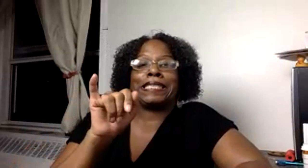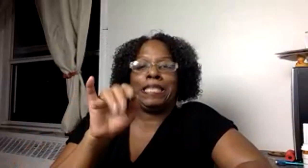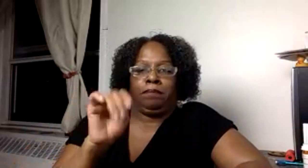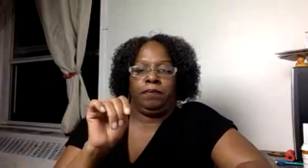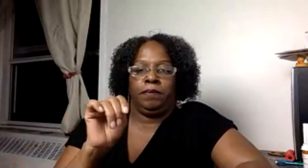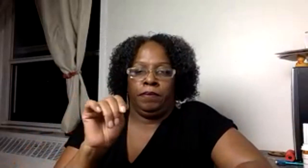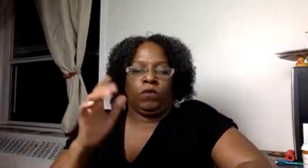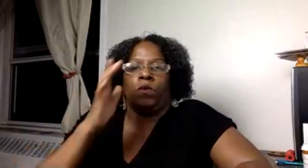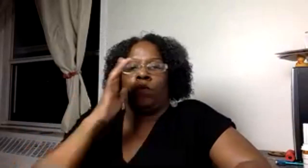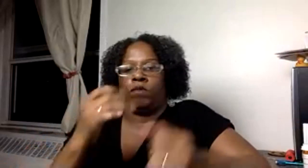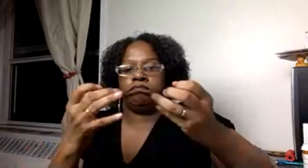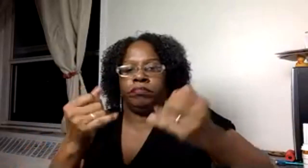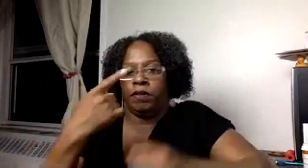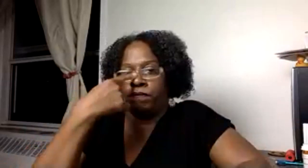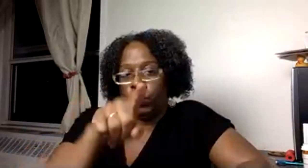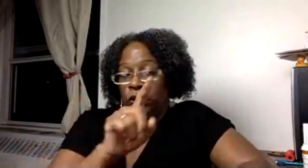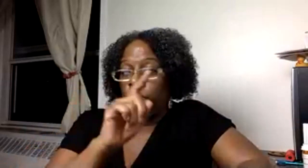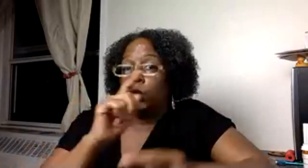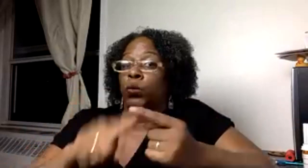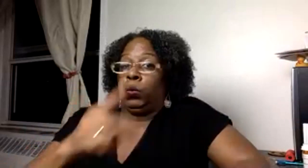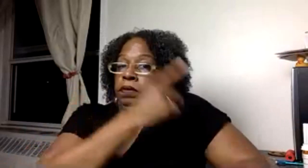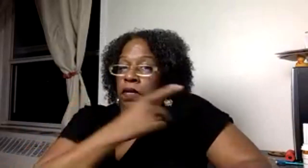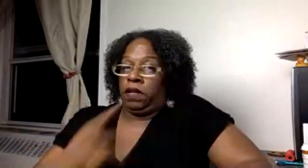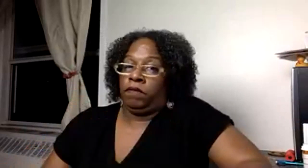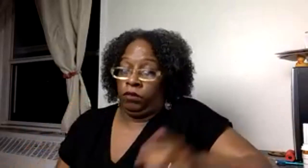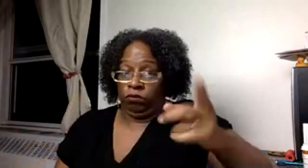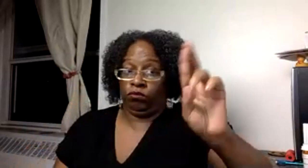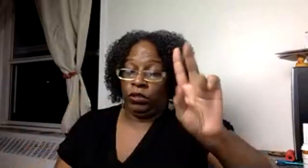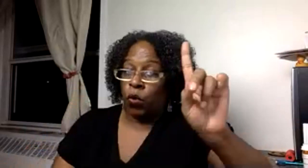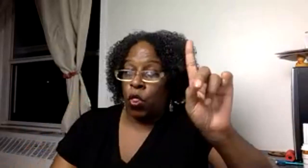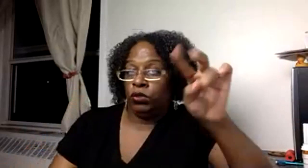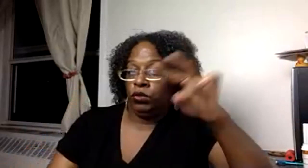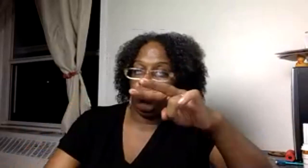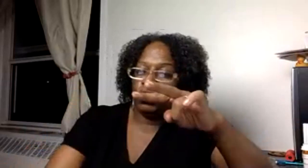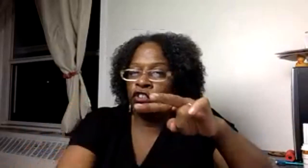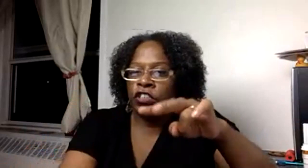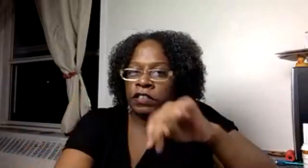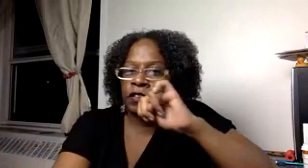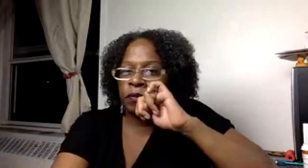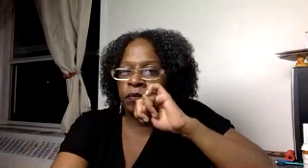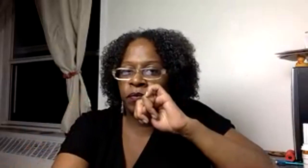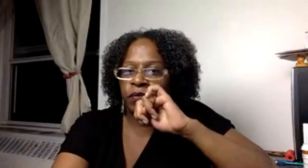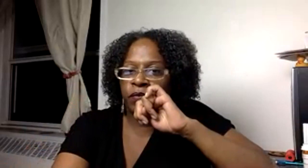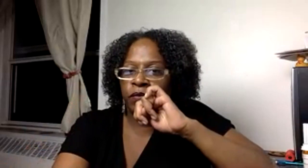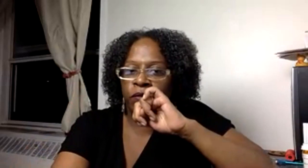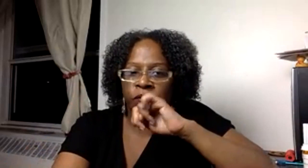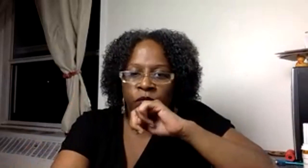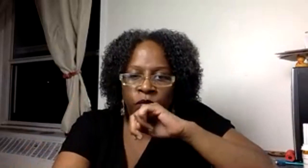As a hearing person, we're going to get Tim to interpret. So I'm going to pass it over to Tim.